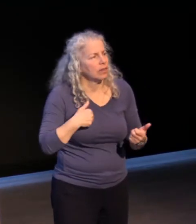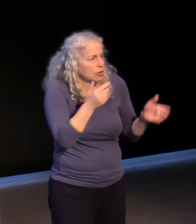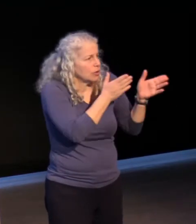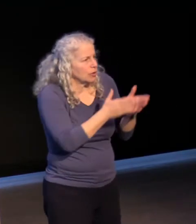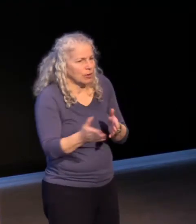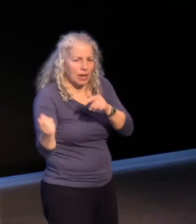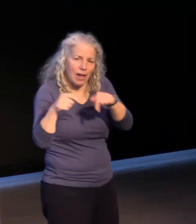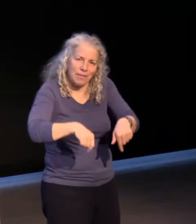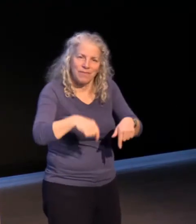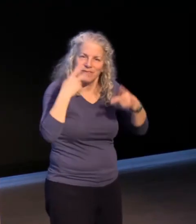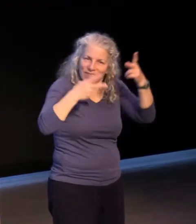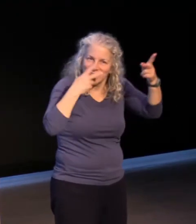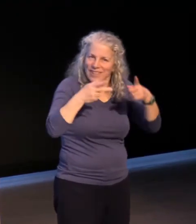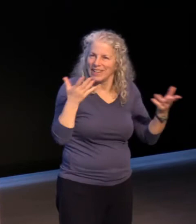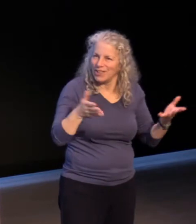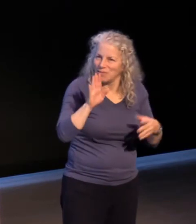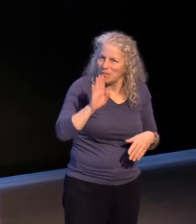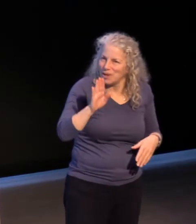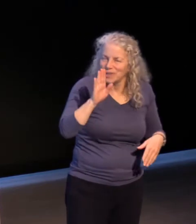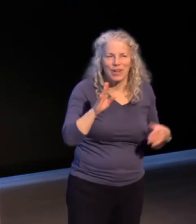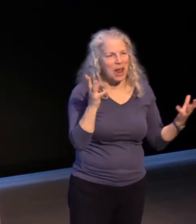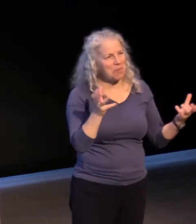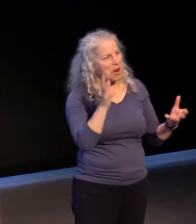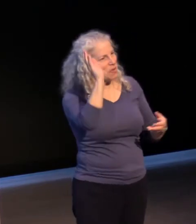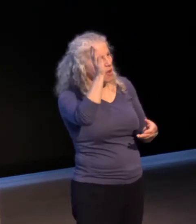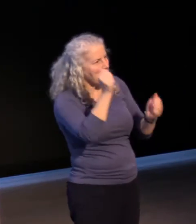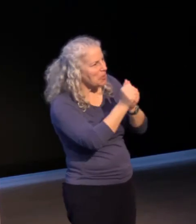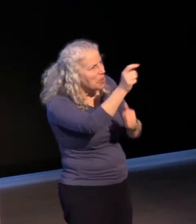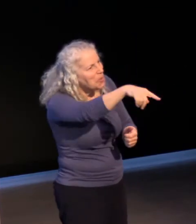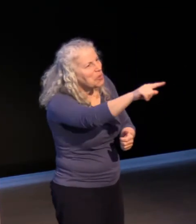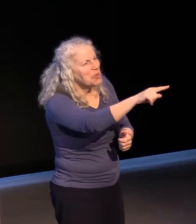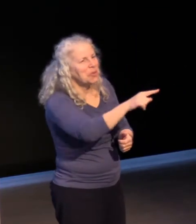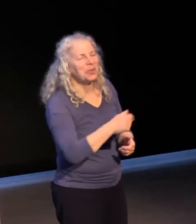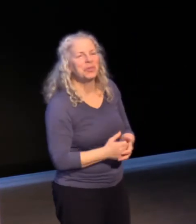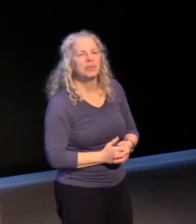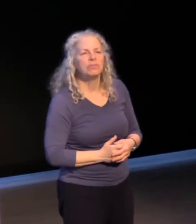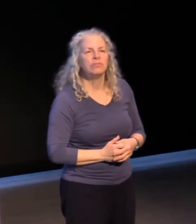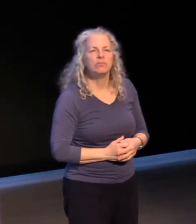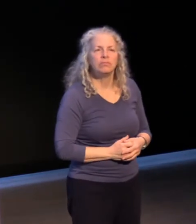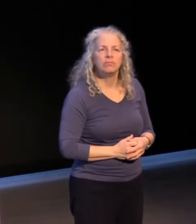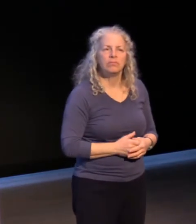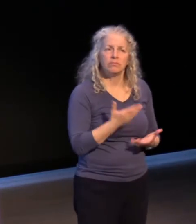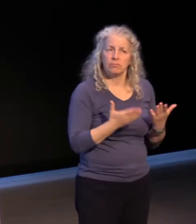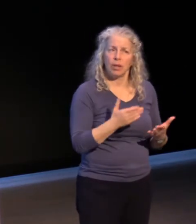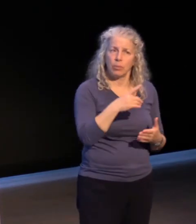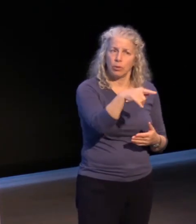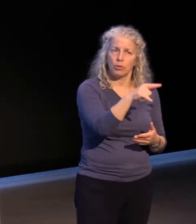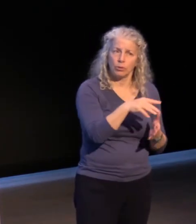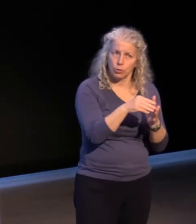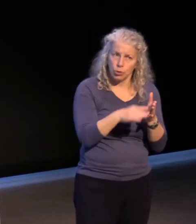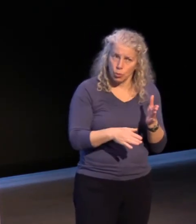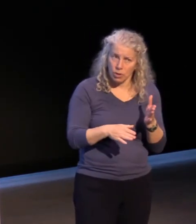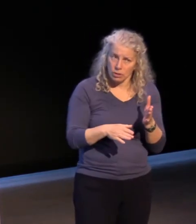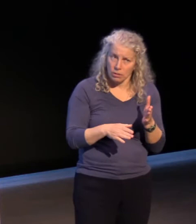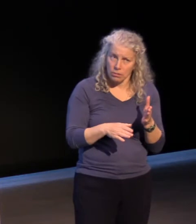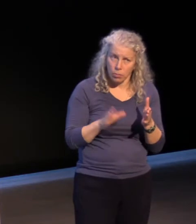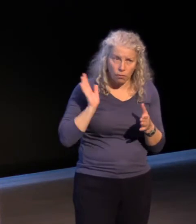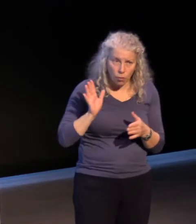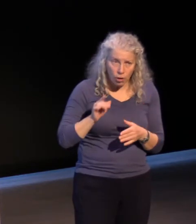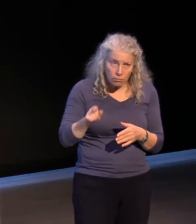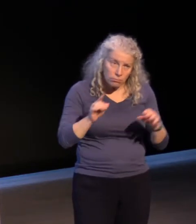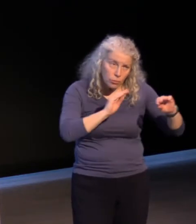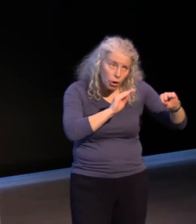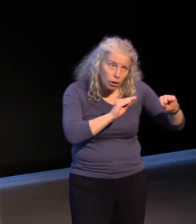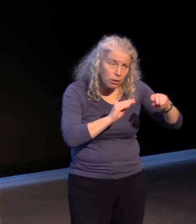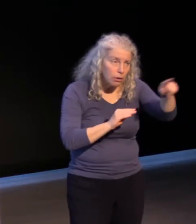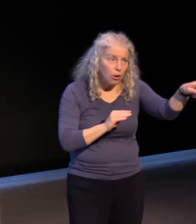your fine city and to converse with all of you. Perhaps some of you were students of Miss Lewis or have